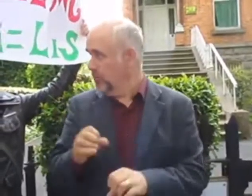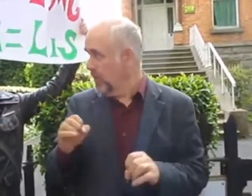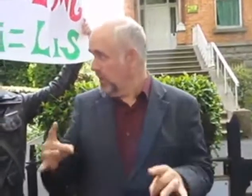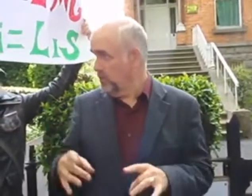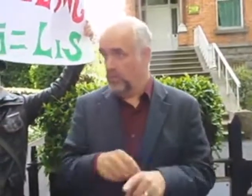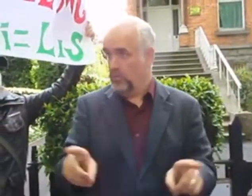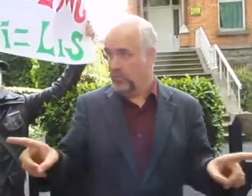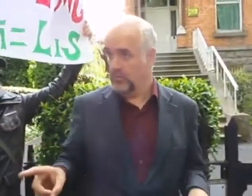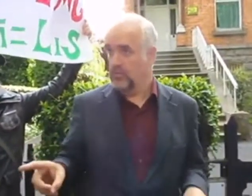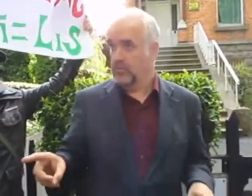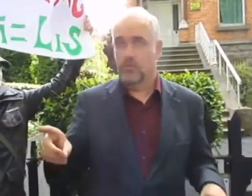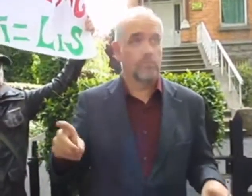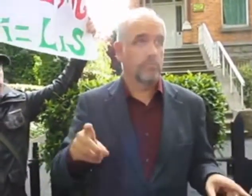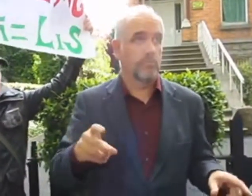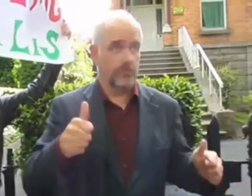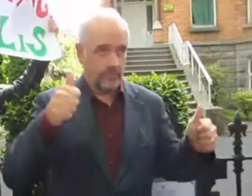I think it's a better way.